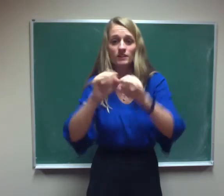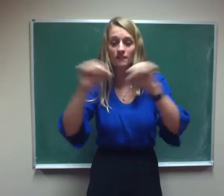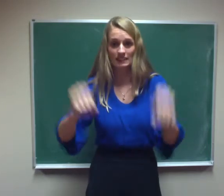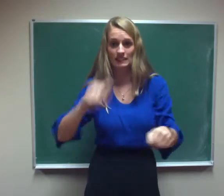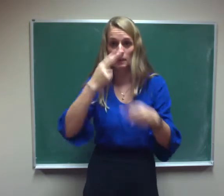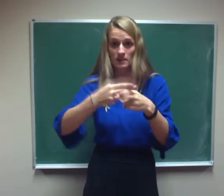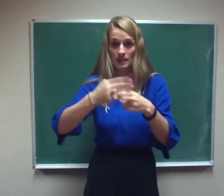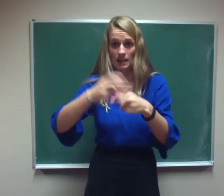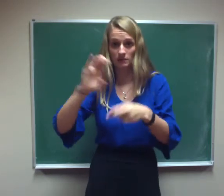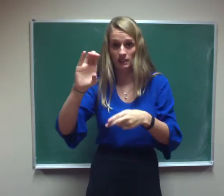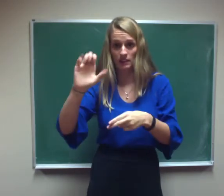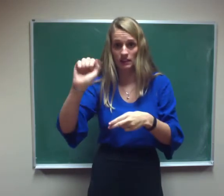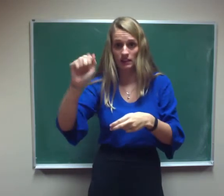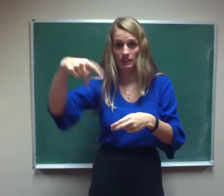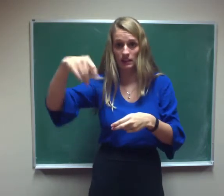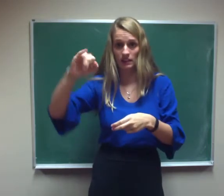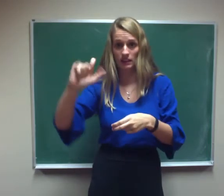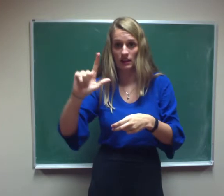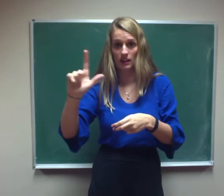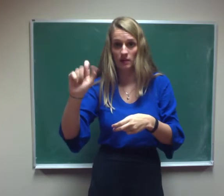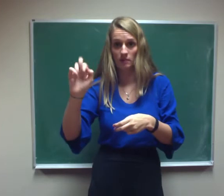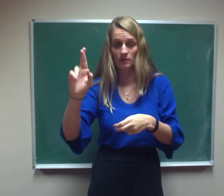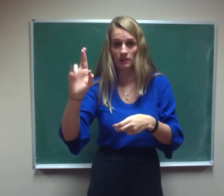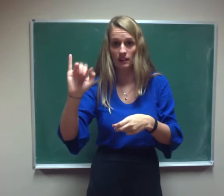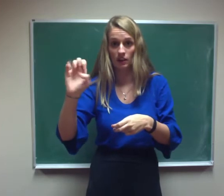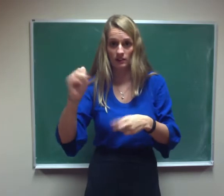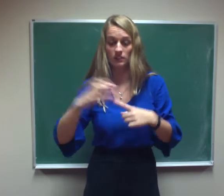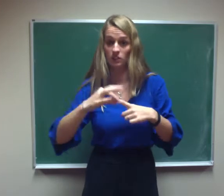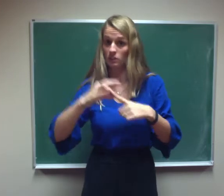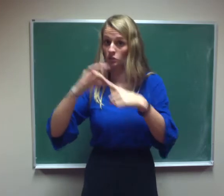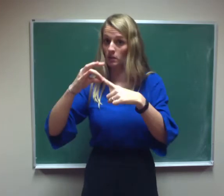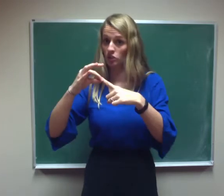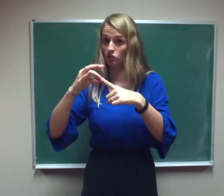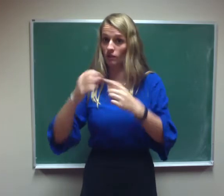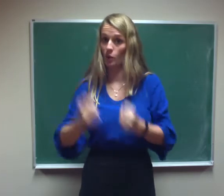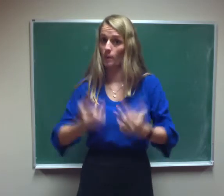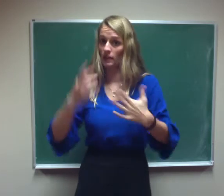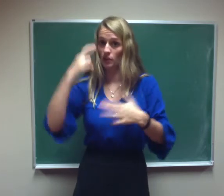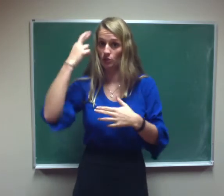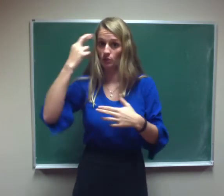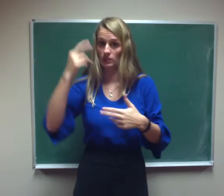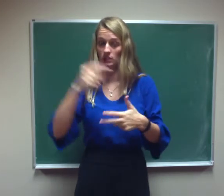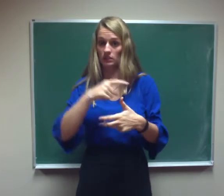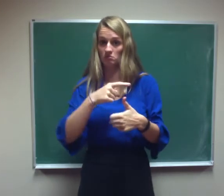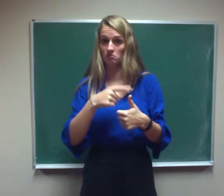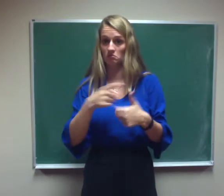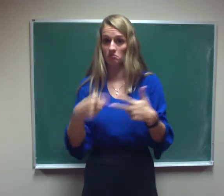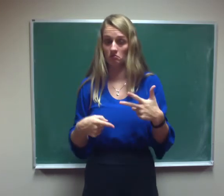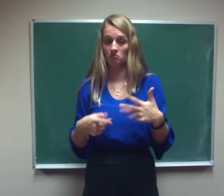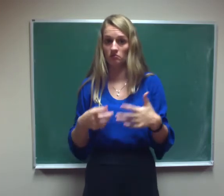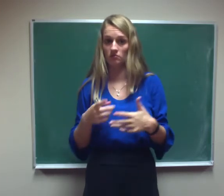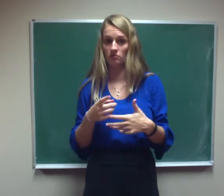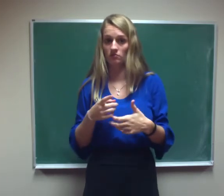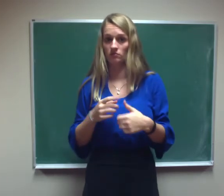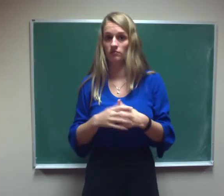and they will be special for several reasons. First of all, capillaries are going to be found at sites of exchange in the body. When a